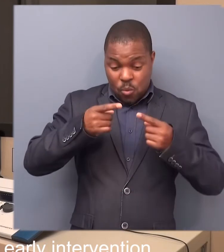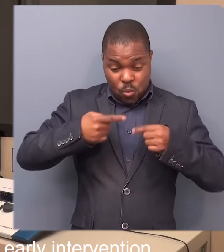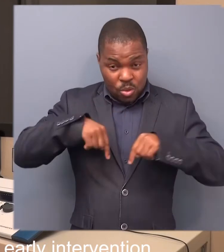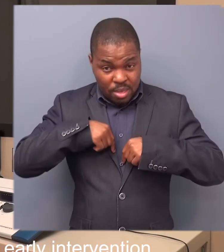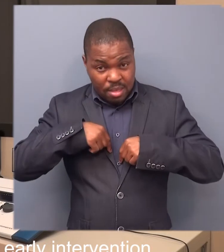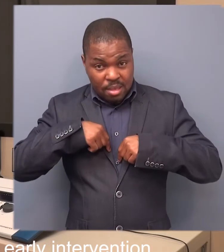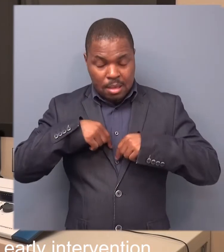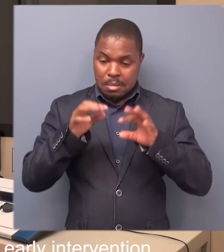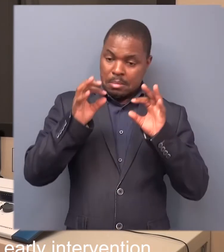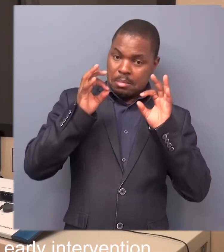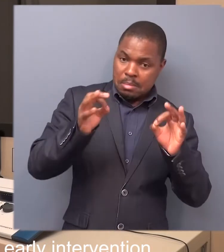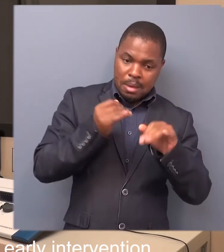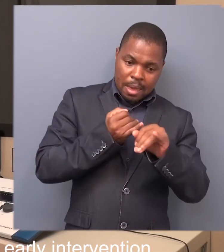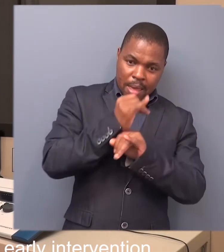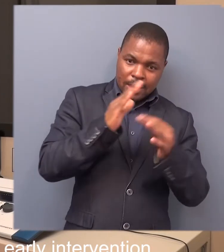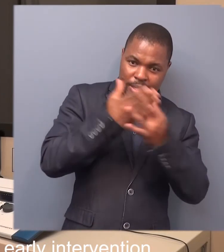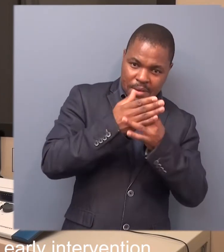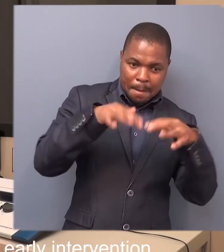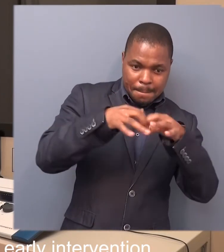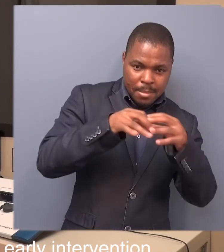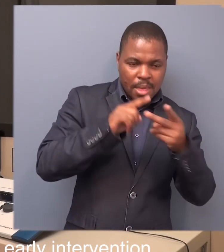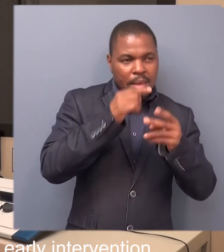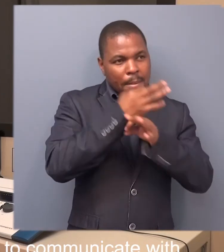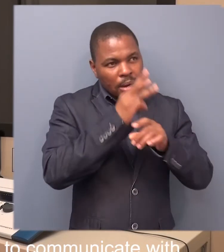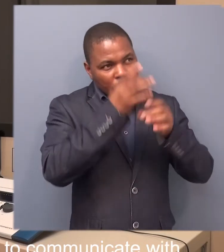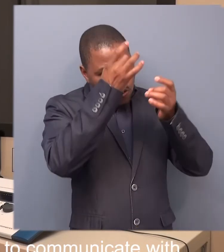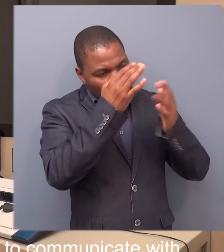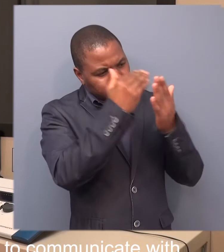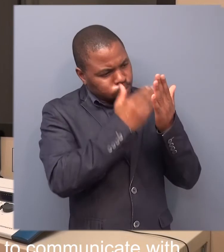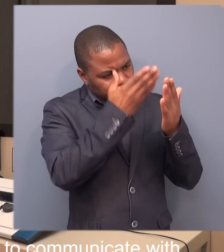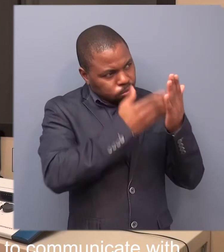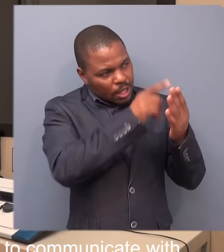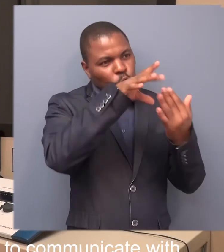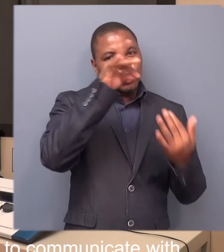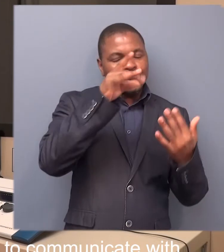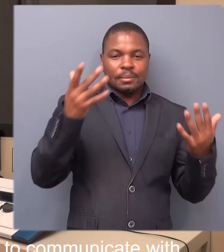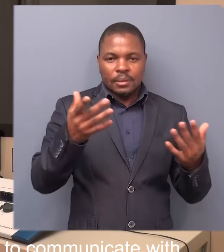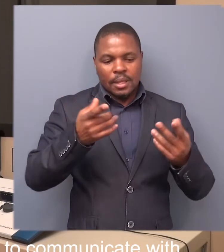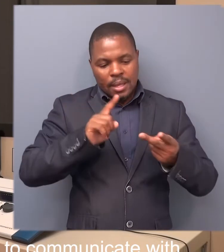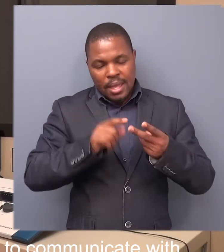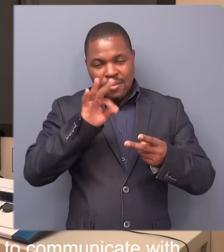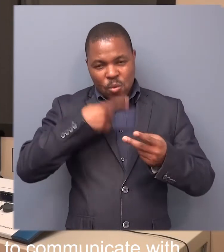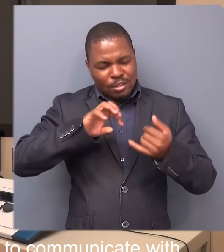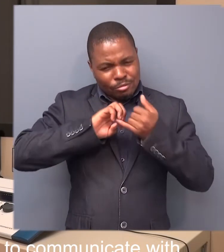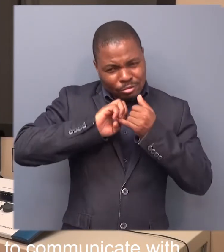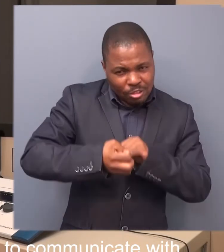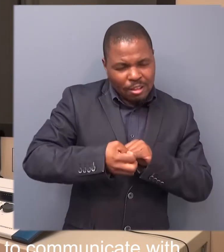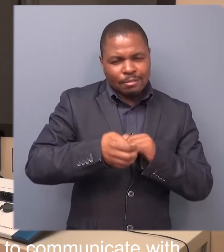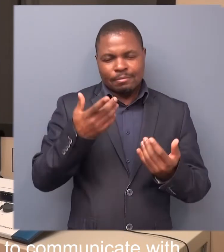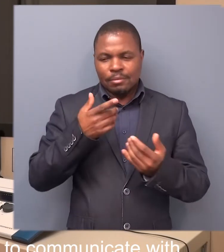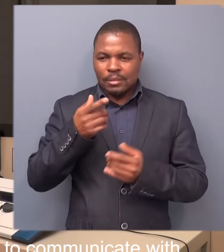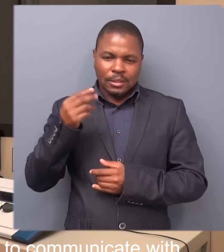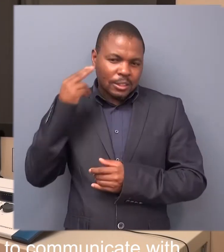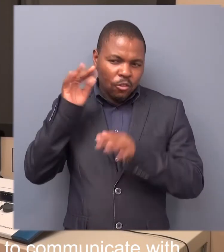have appropriate early intervention, give parents the informed choice, and if we all make an effort to learn to communicate with